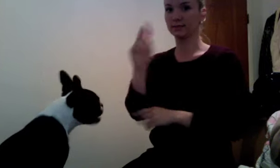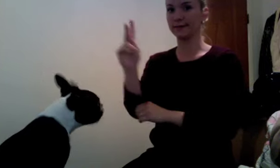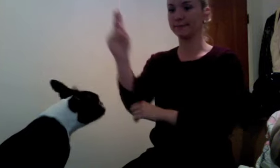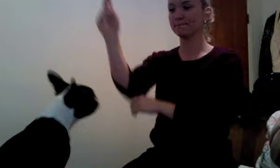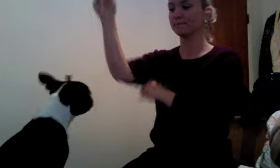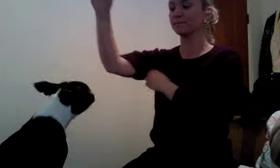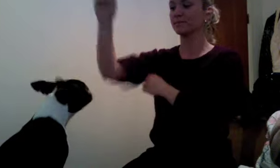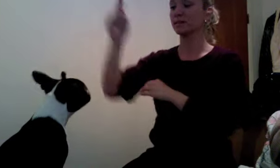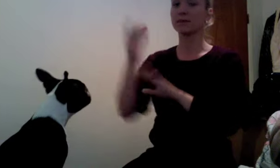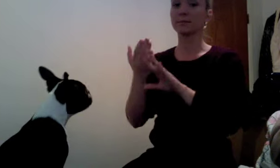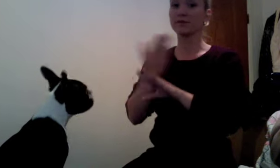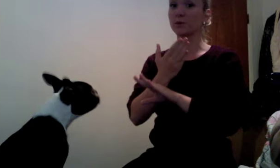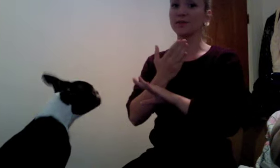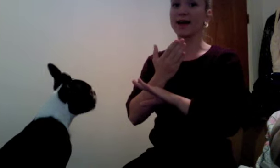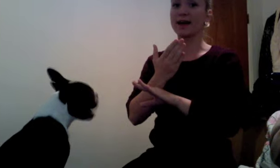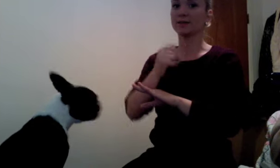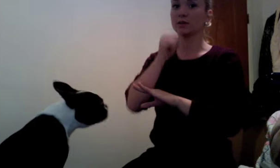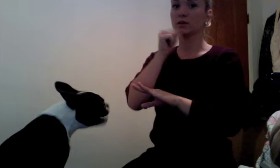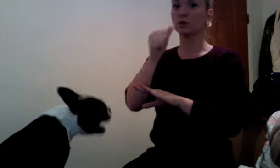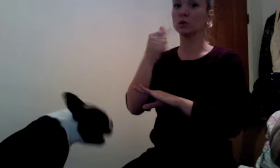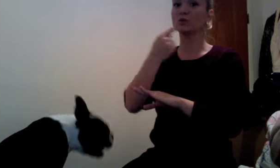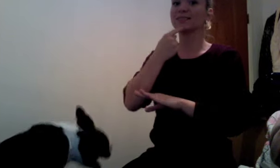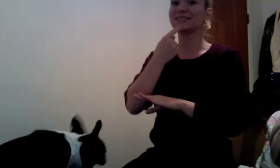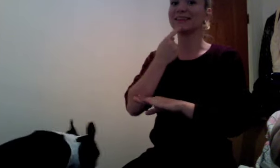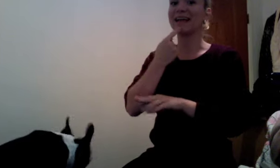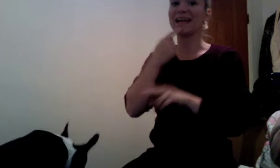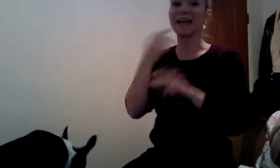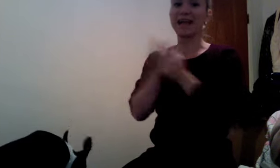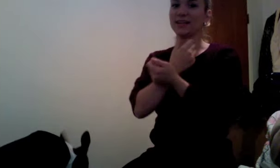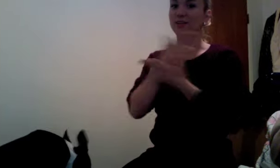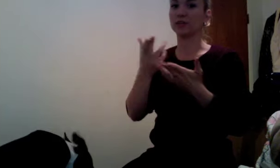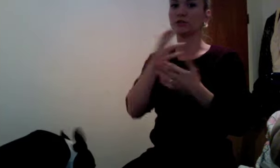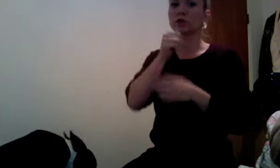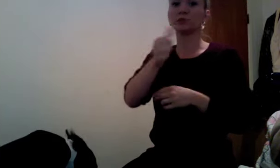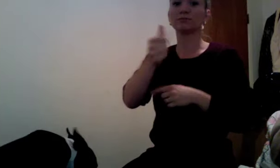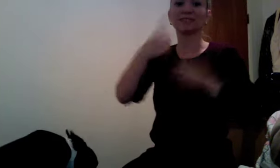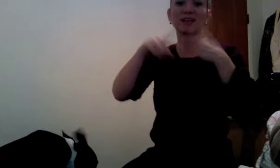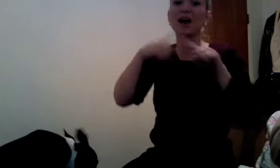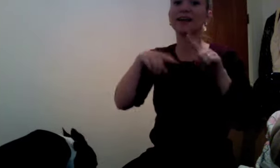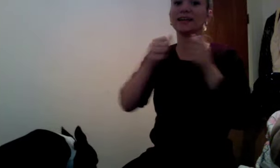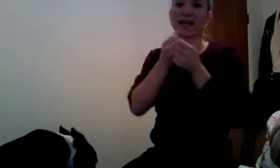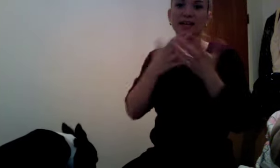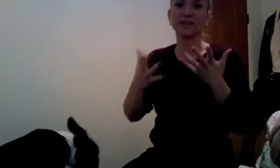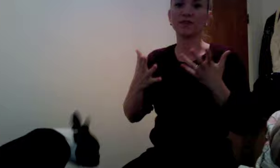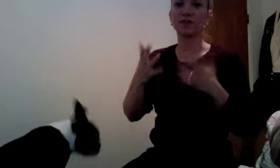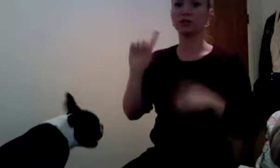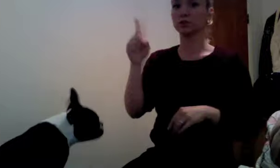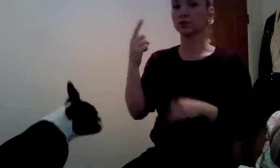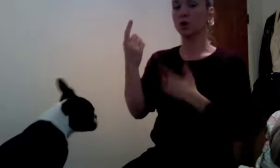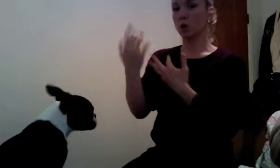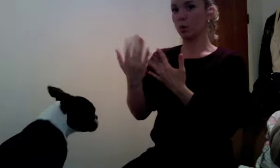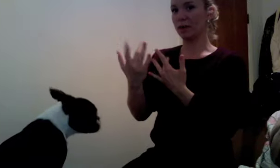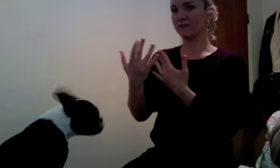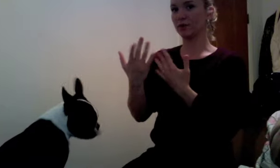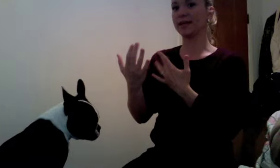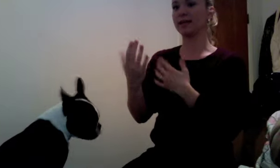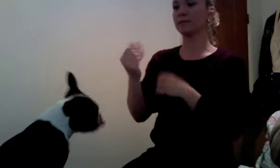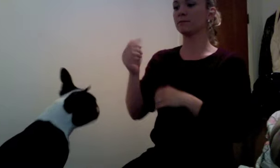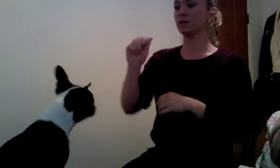okay? Before that, don't say anything. Don't sign anything. Just wait for him.